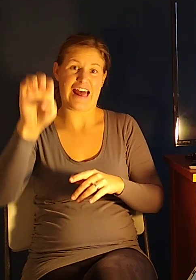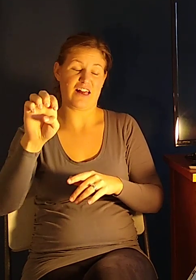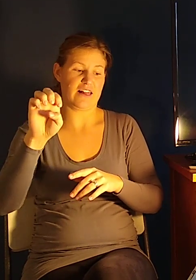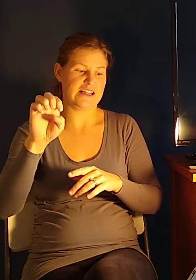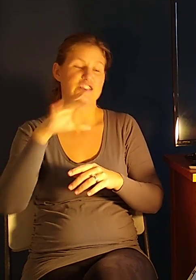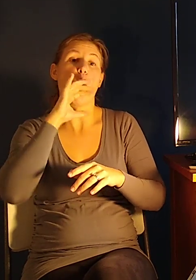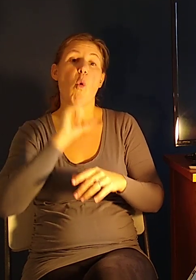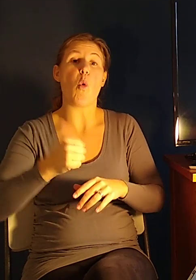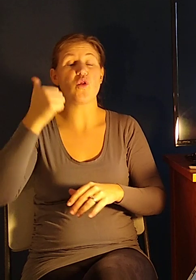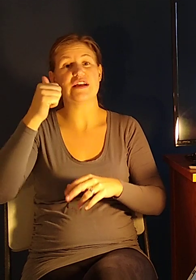constructed houses in America.